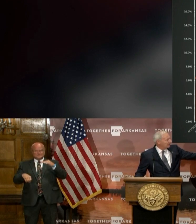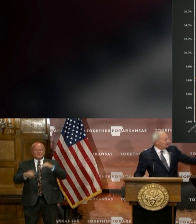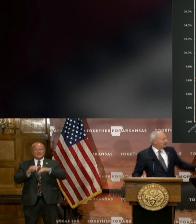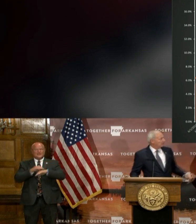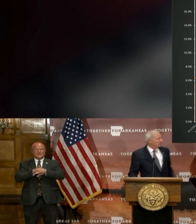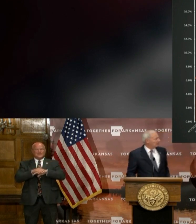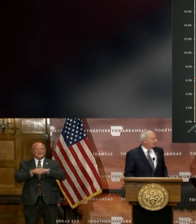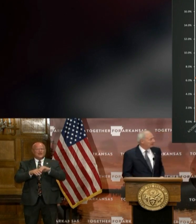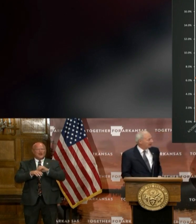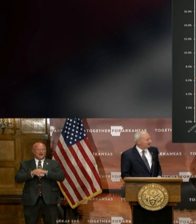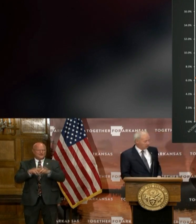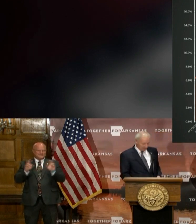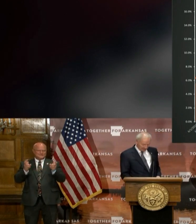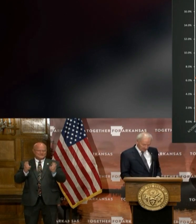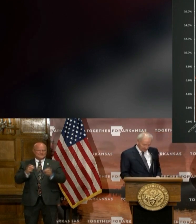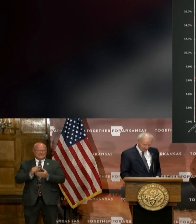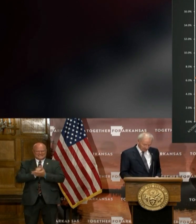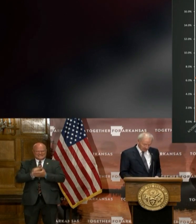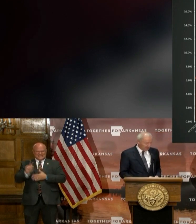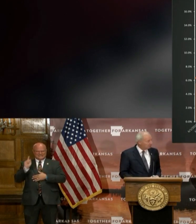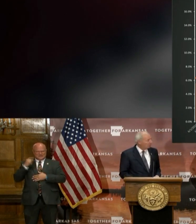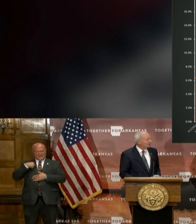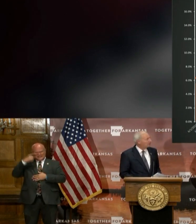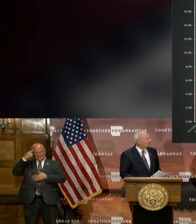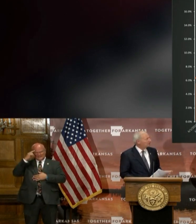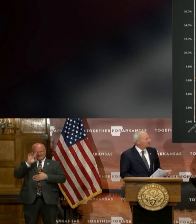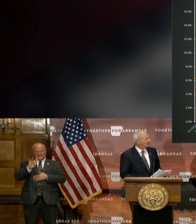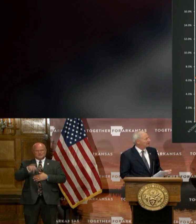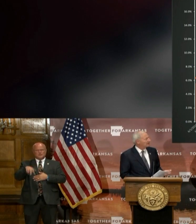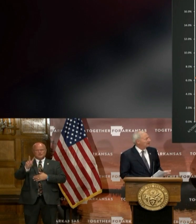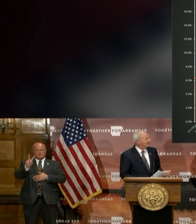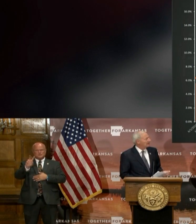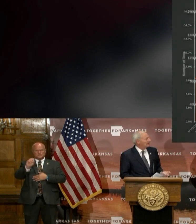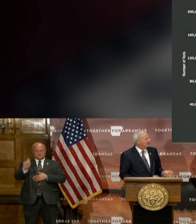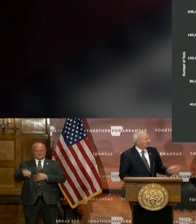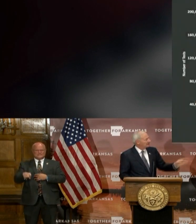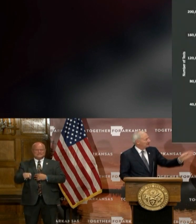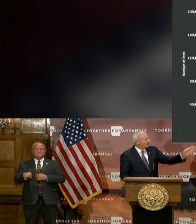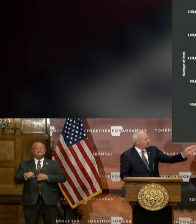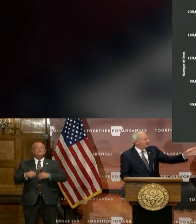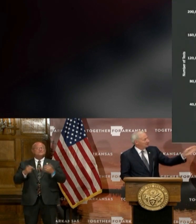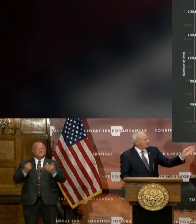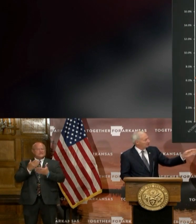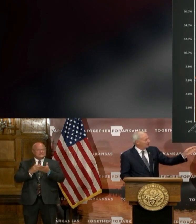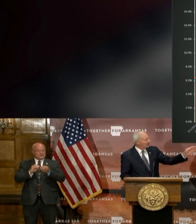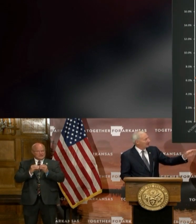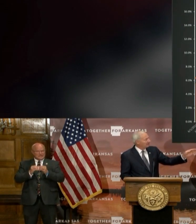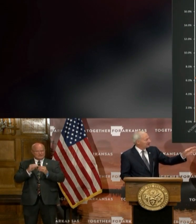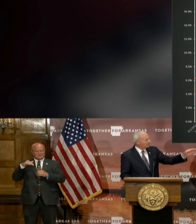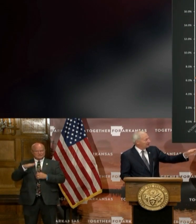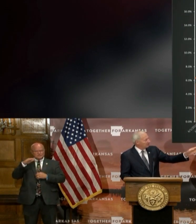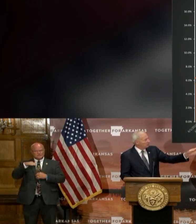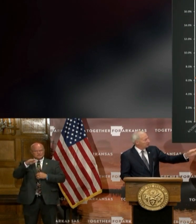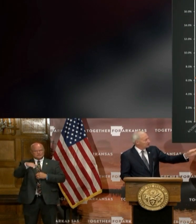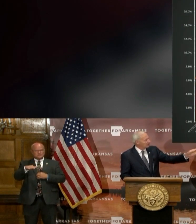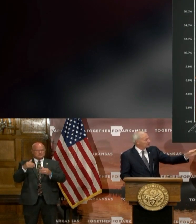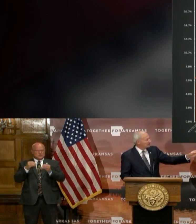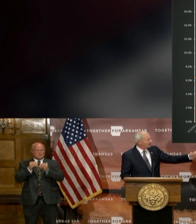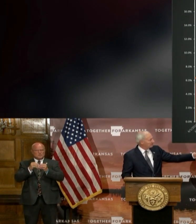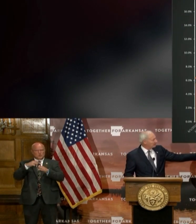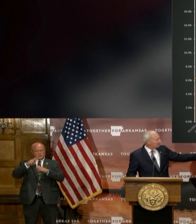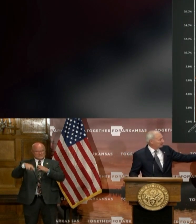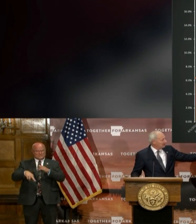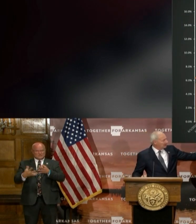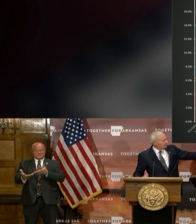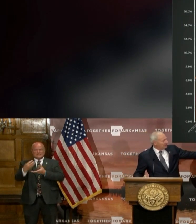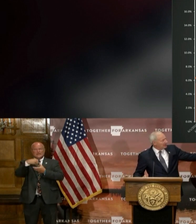comfortably, and we're, the last week I believe it was 8.2%. Some of those numbers will fill up as we get more results